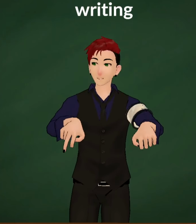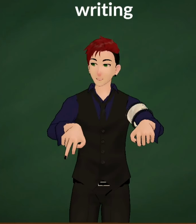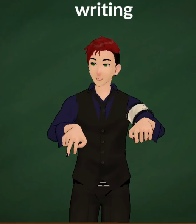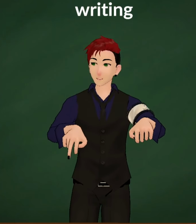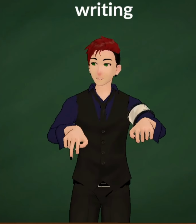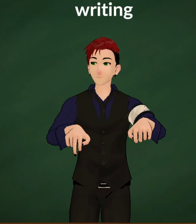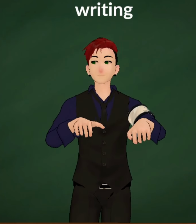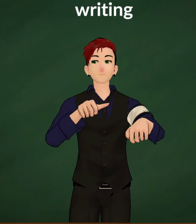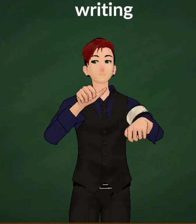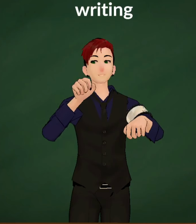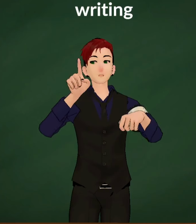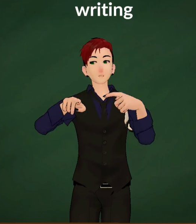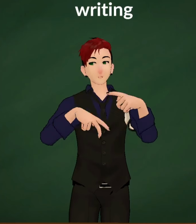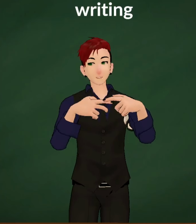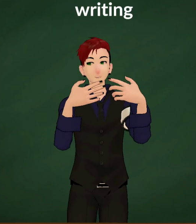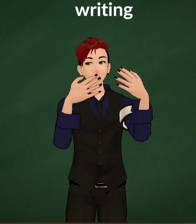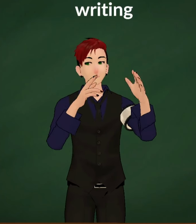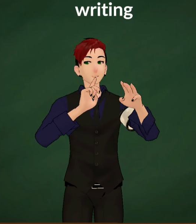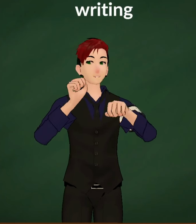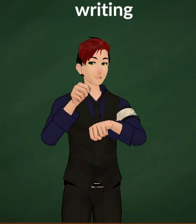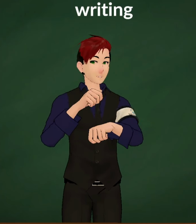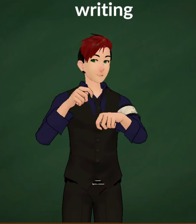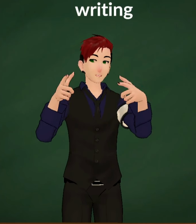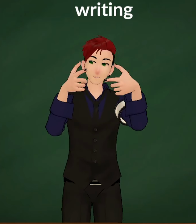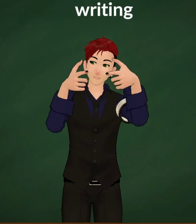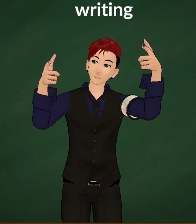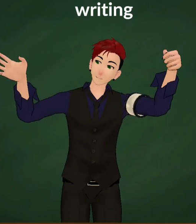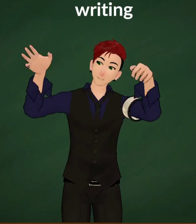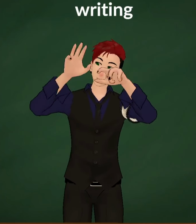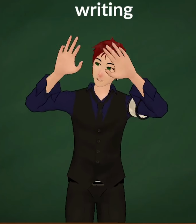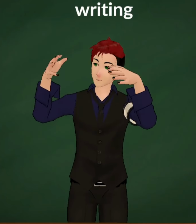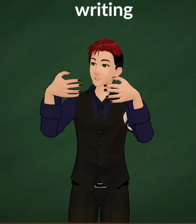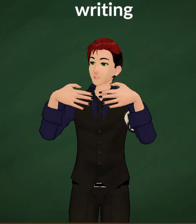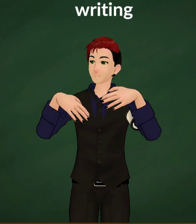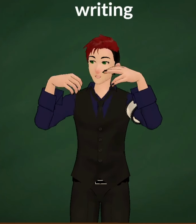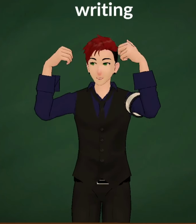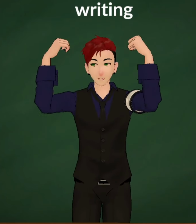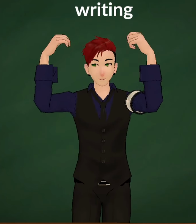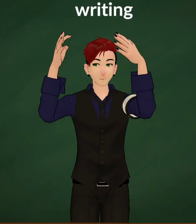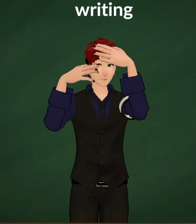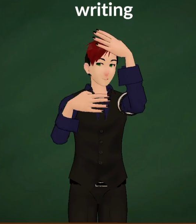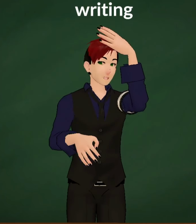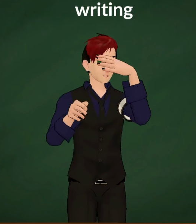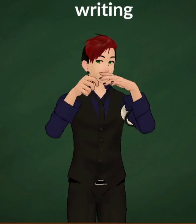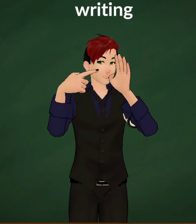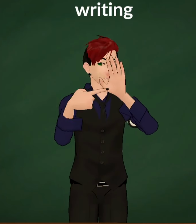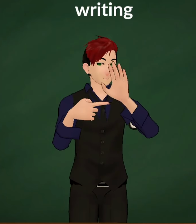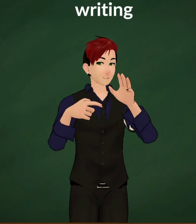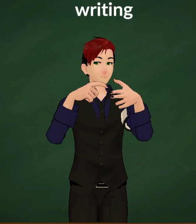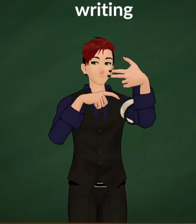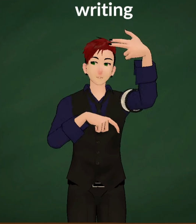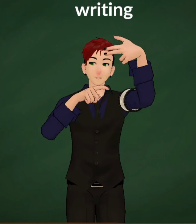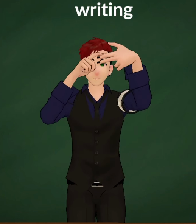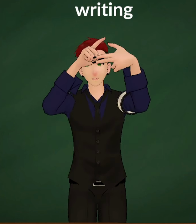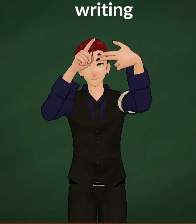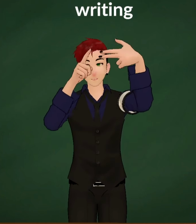as I could. So whenever I plan to actually have the full class, I will have multiple other examples, but these are the